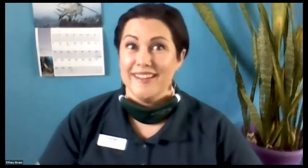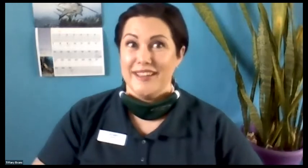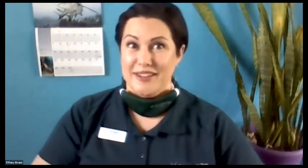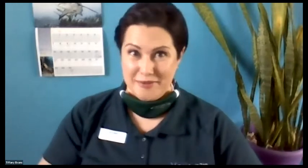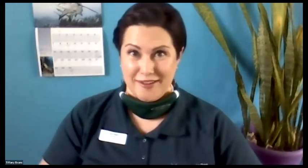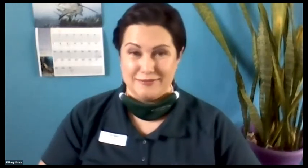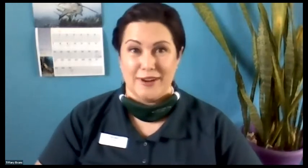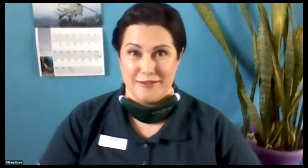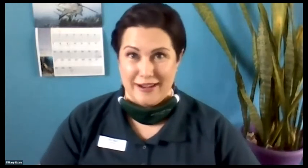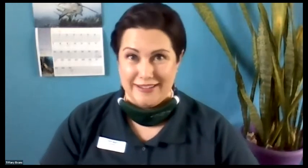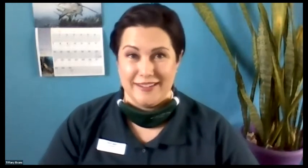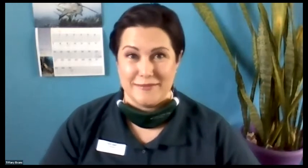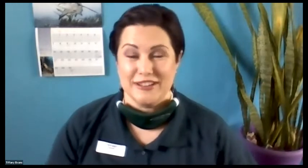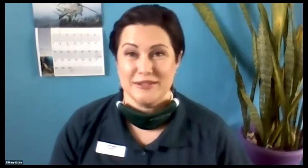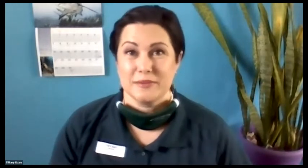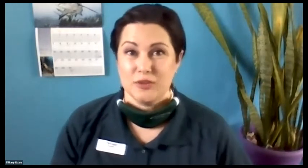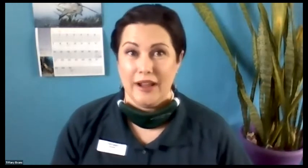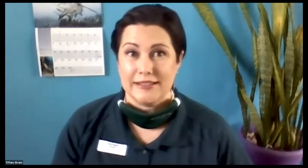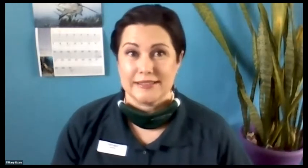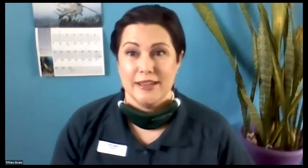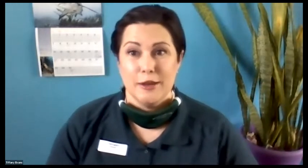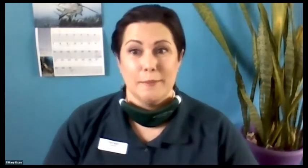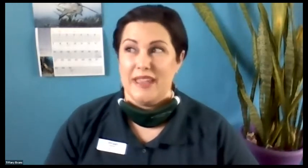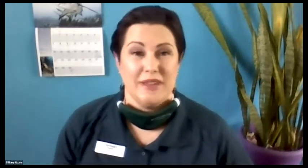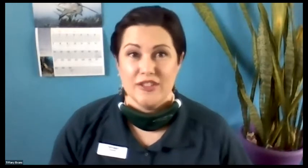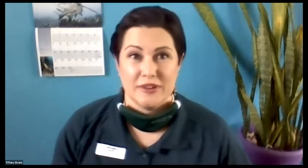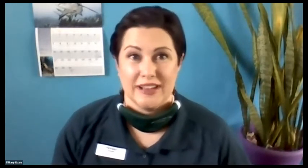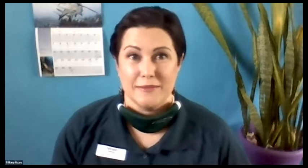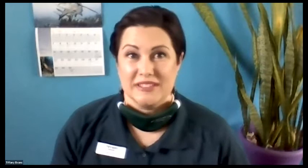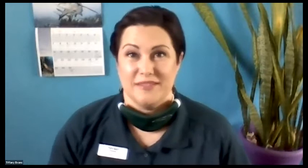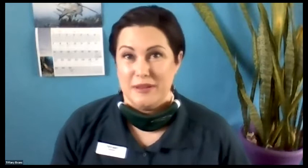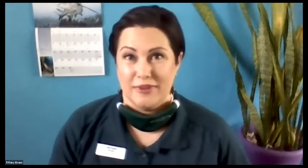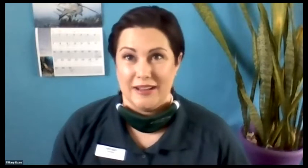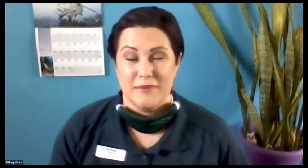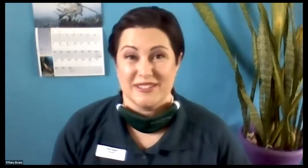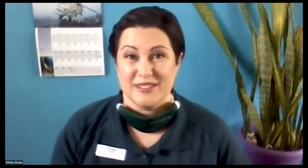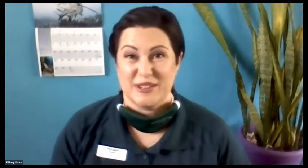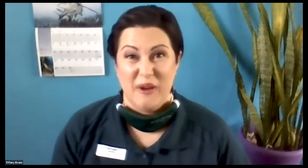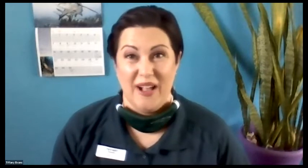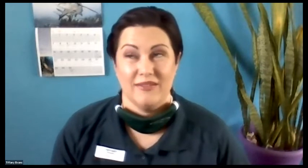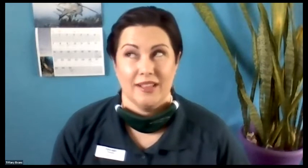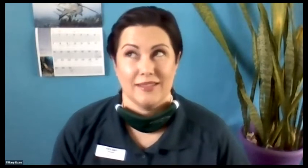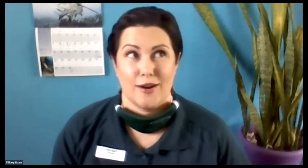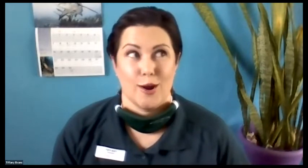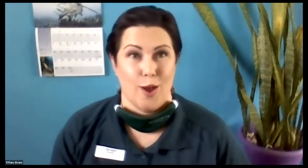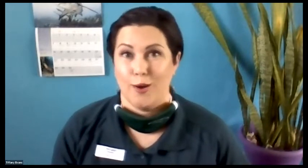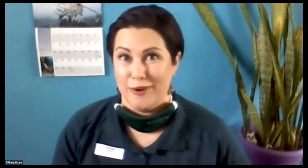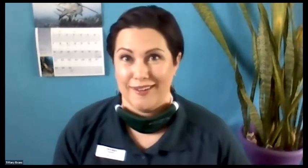here we go. Are we ready? I'm going to do this one twice, maybe even 3 times. We'll see if people get it. Remember, this is a 12-letter long word, but